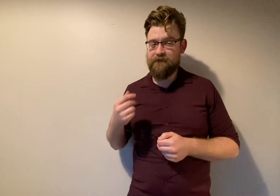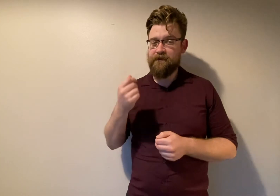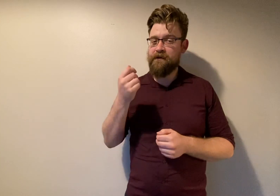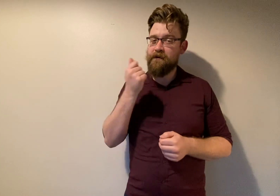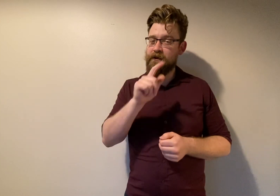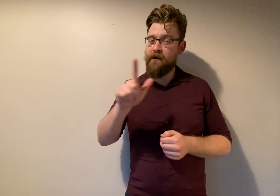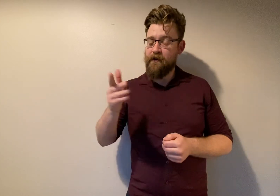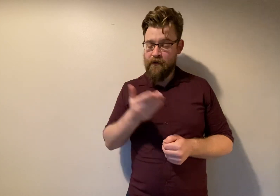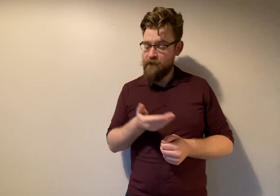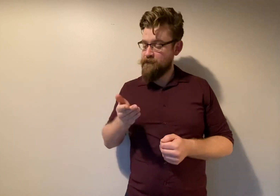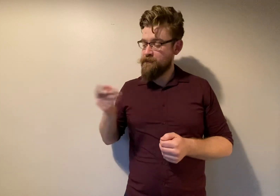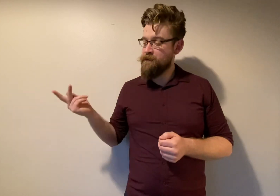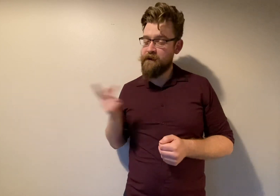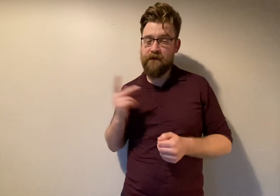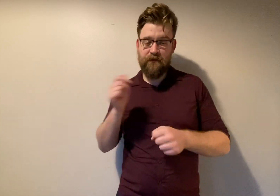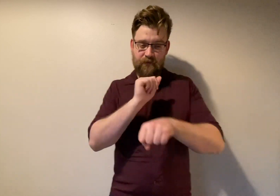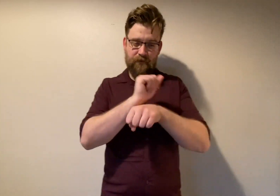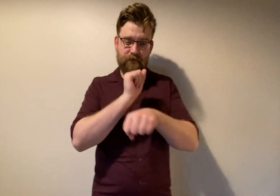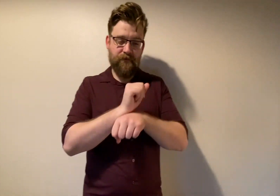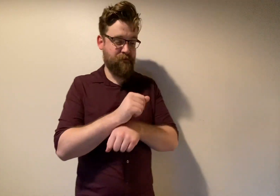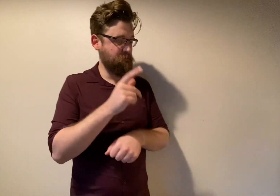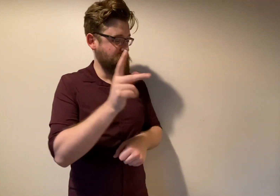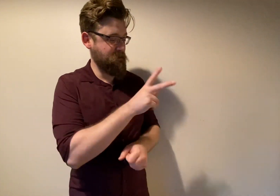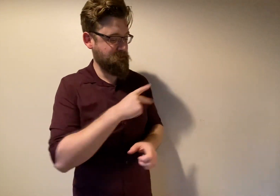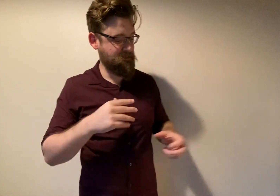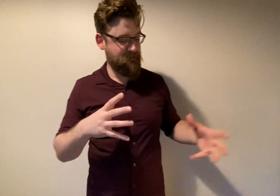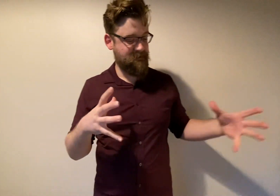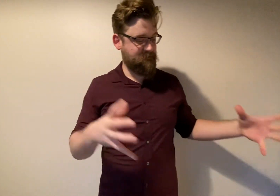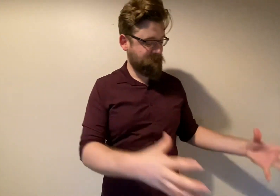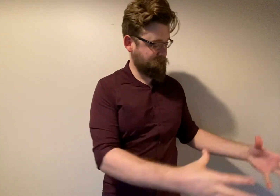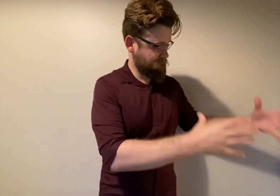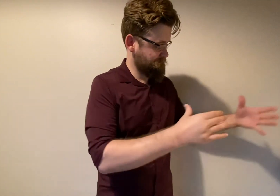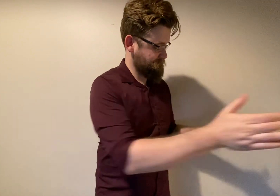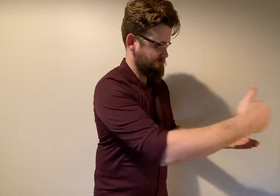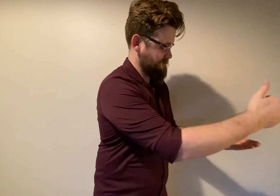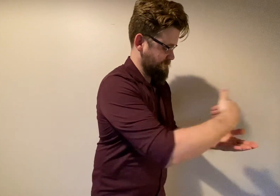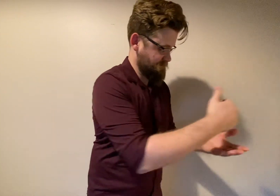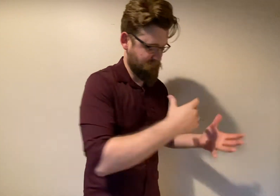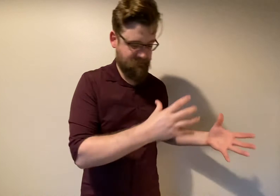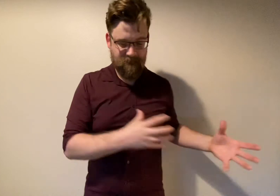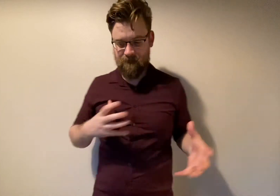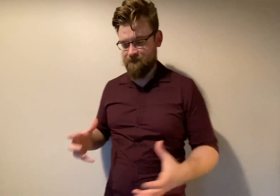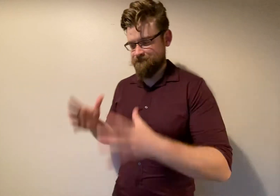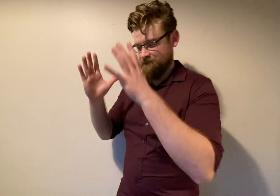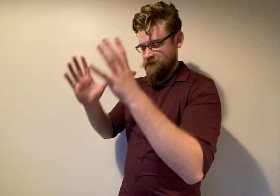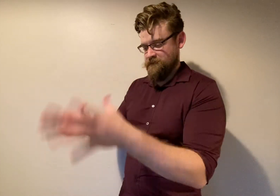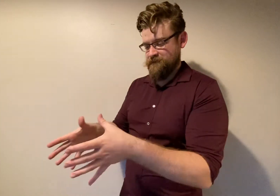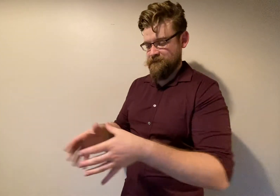instead of work that they normally would cut out. And then they went and hid themselves to watch what the little elves would